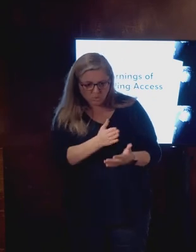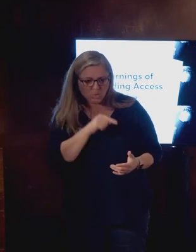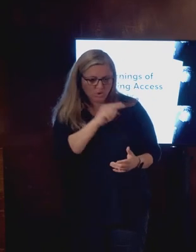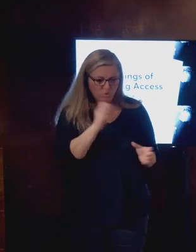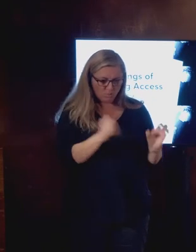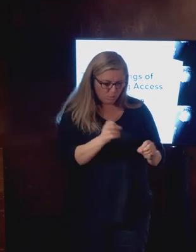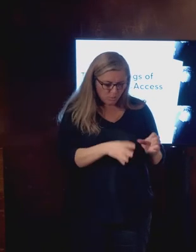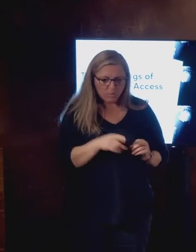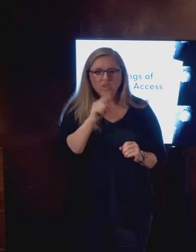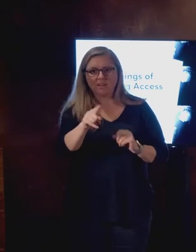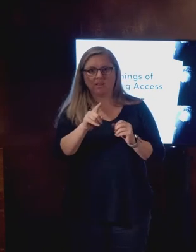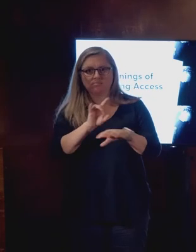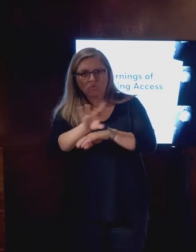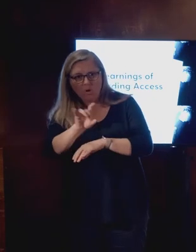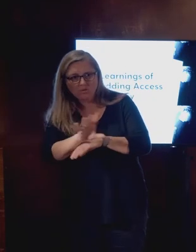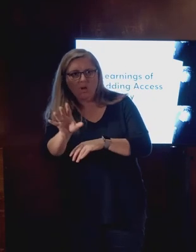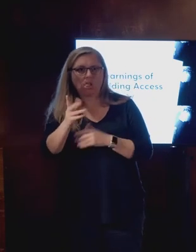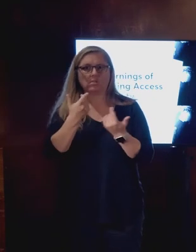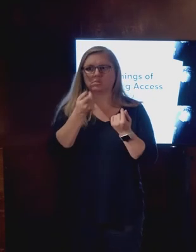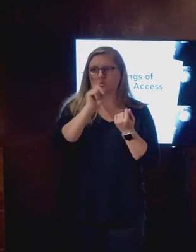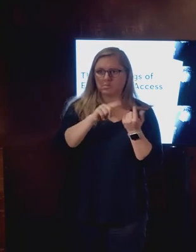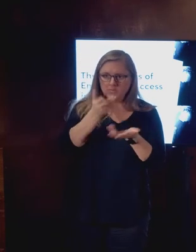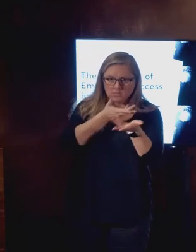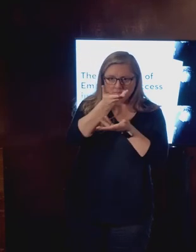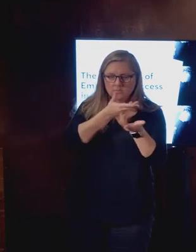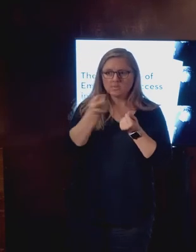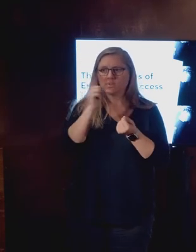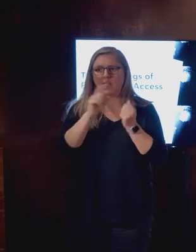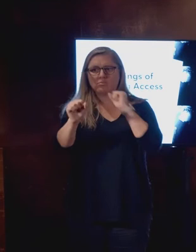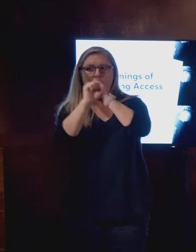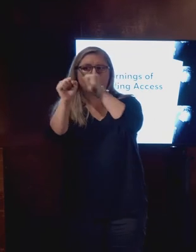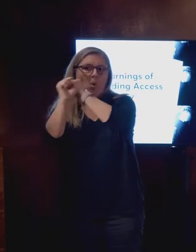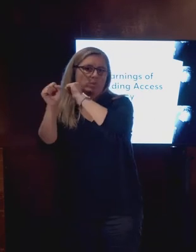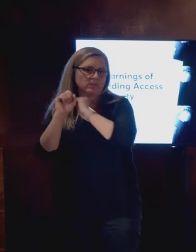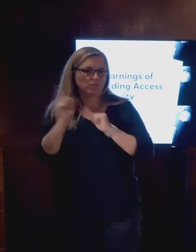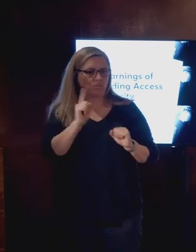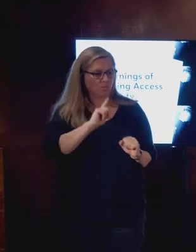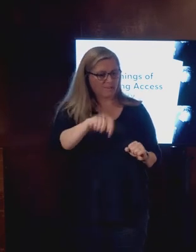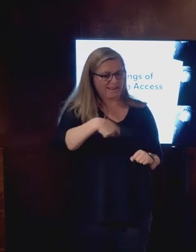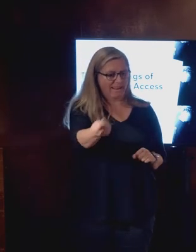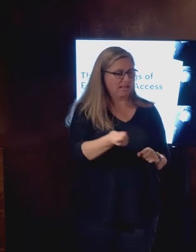consult on access. So what do you think is next? What would you like to see these people in the room do?